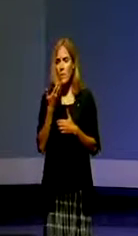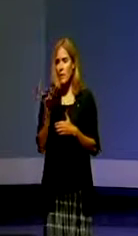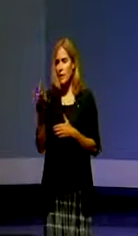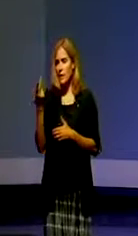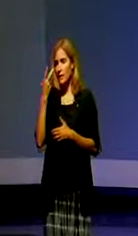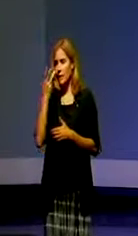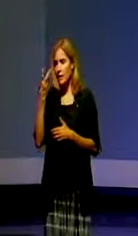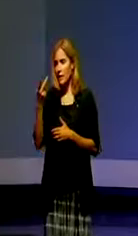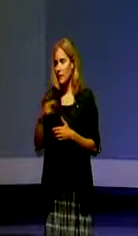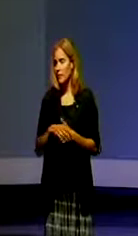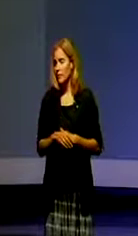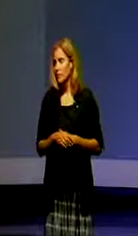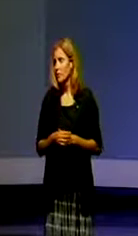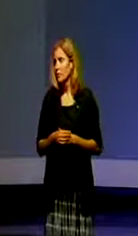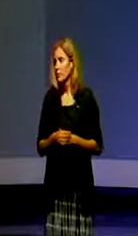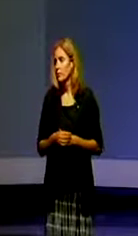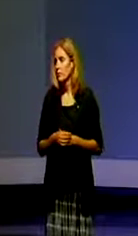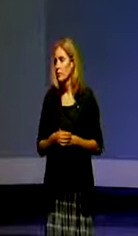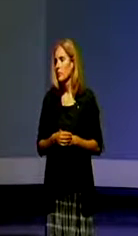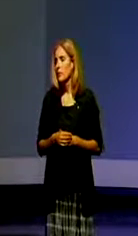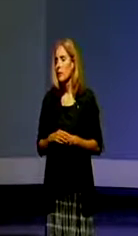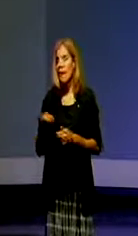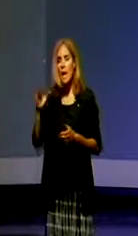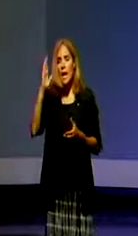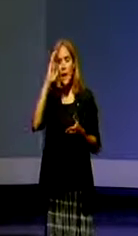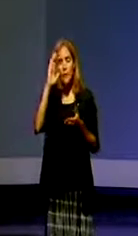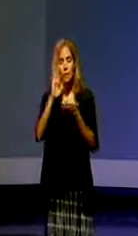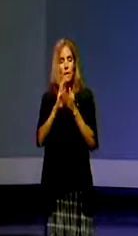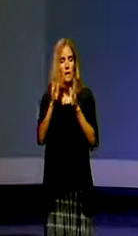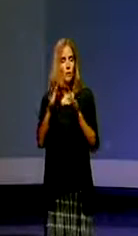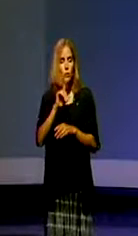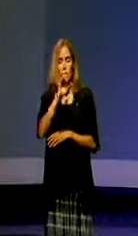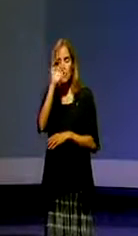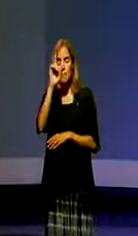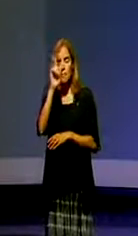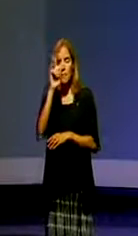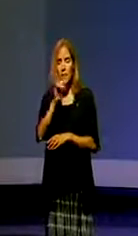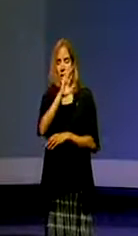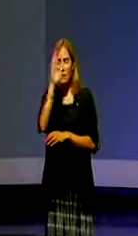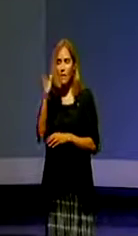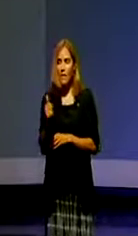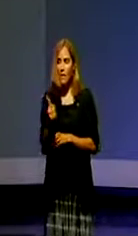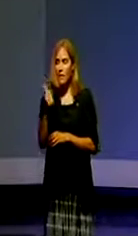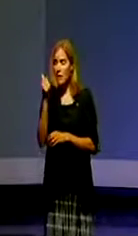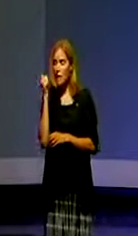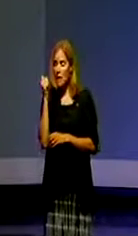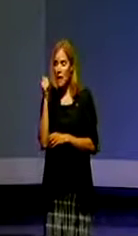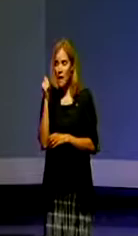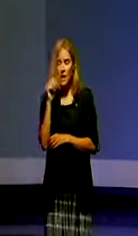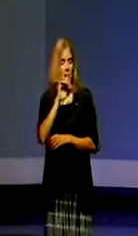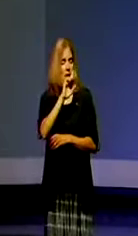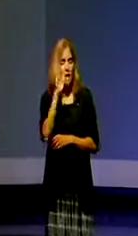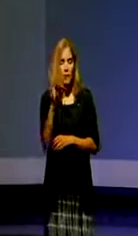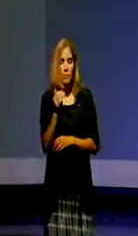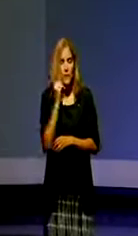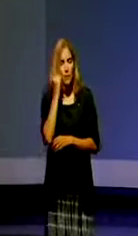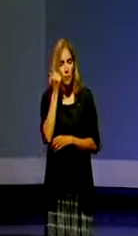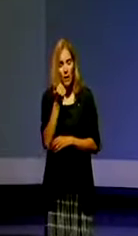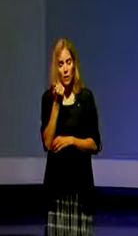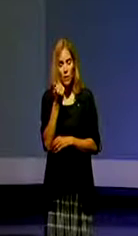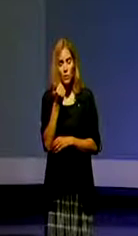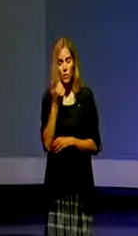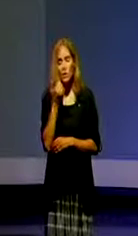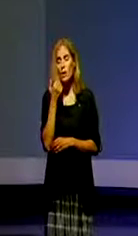to see. As believers, we must never deny, never be embarrassed or